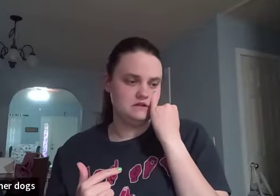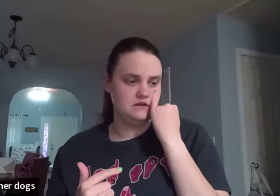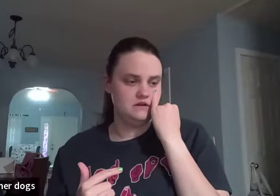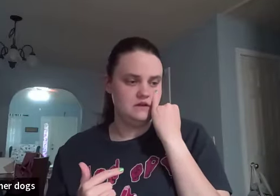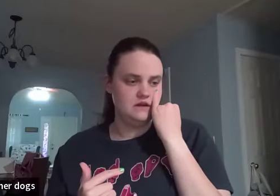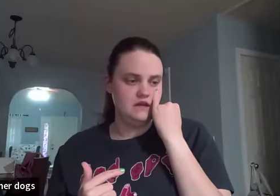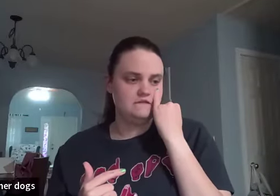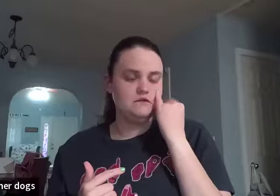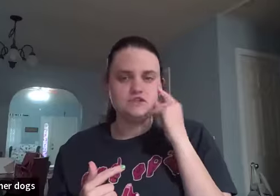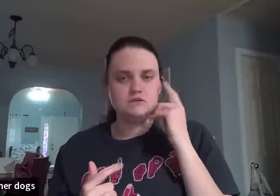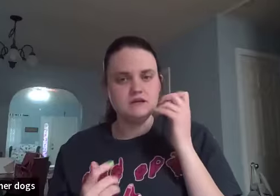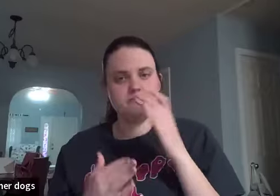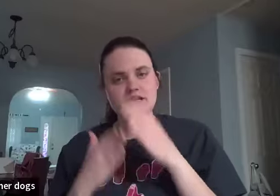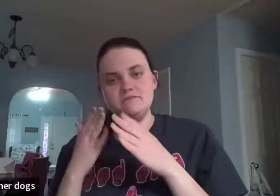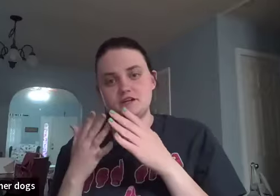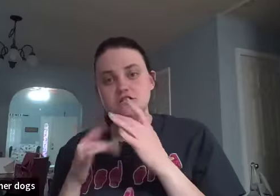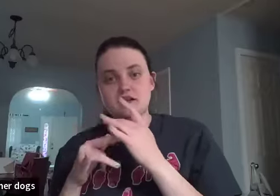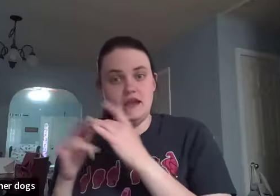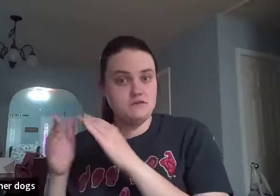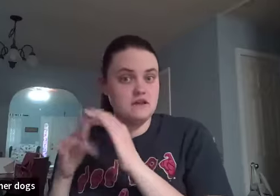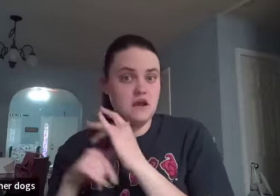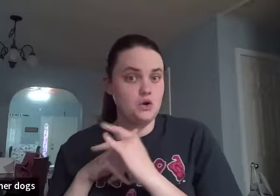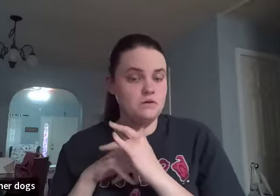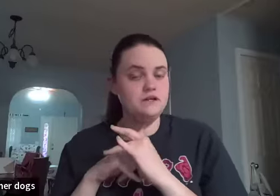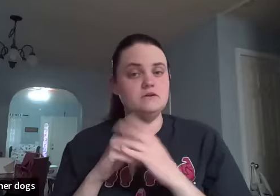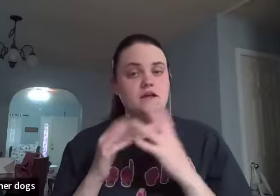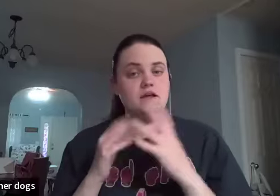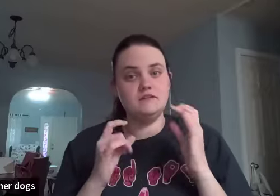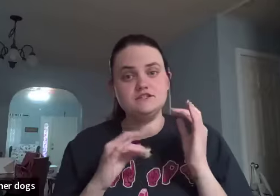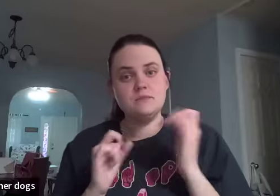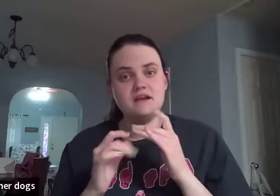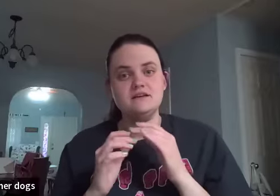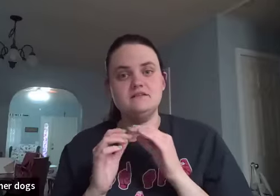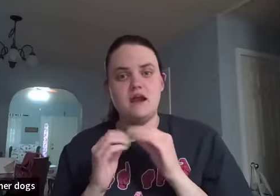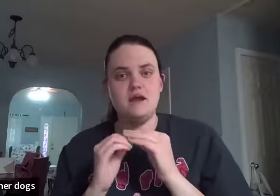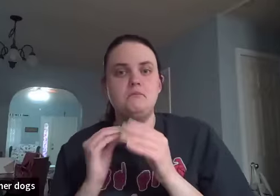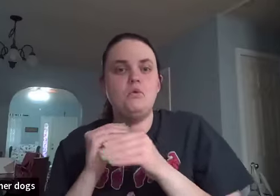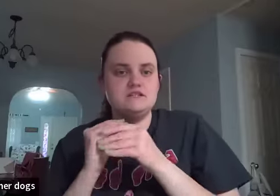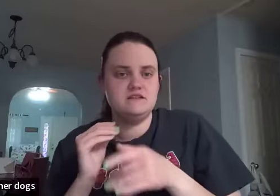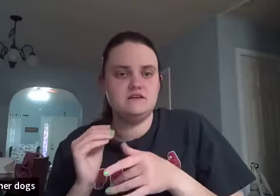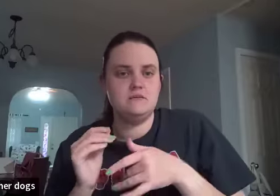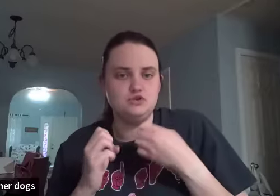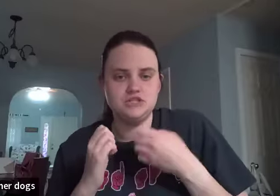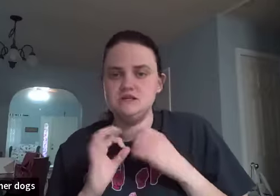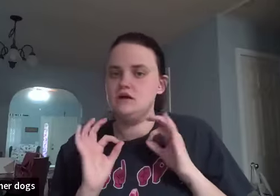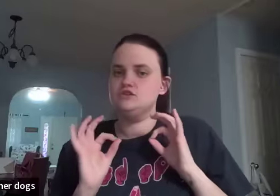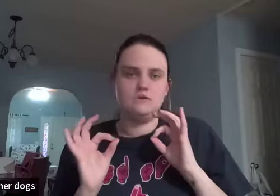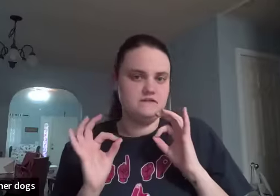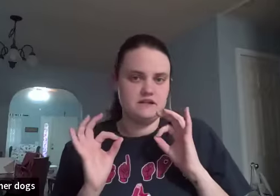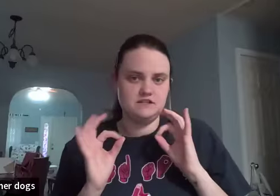think. If you do, and if we end up finishing like everything kind of early and you're like, hey, let's go back and add more to the emotions, totally fine as